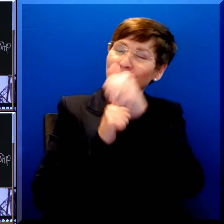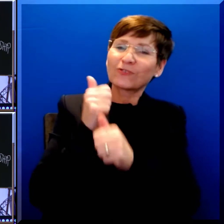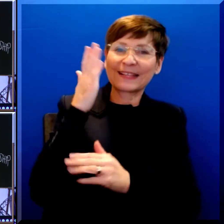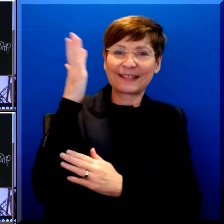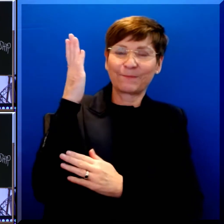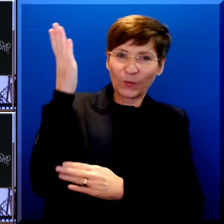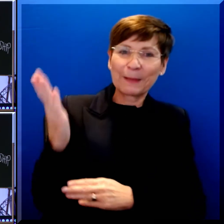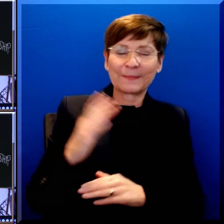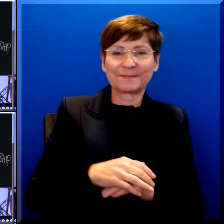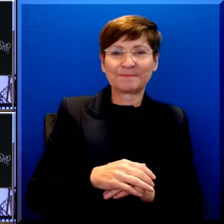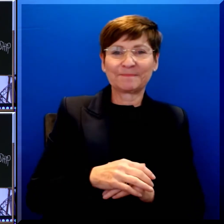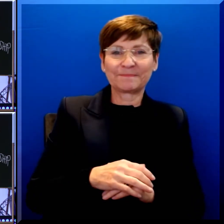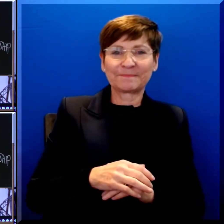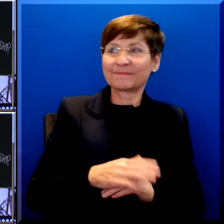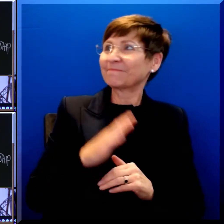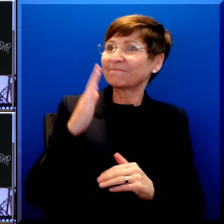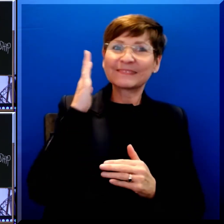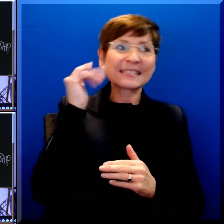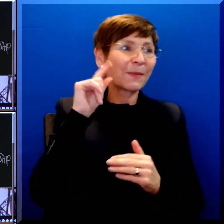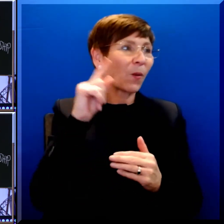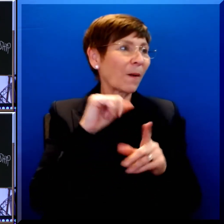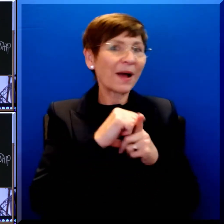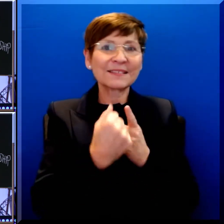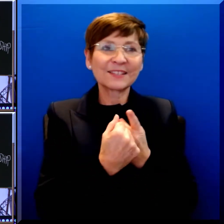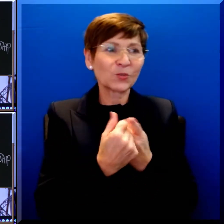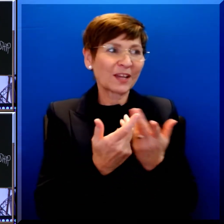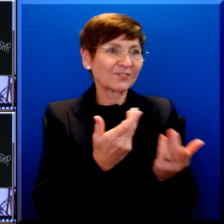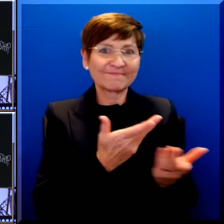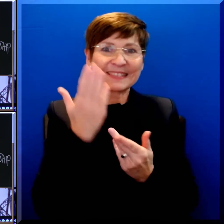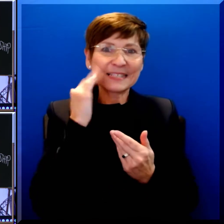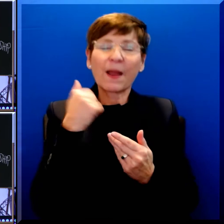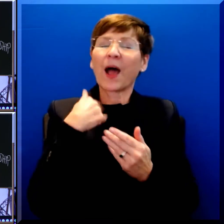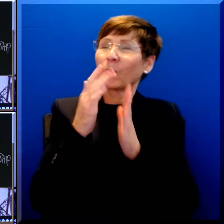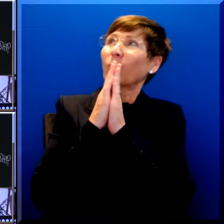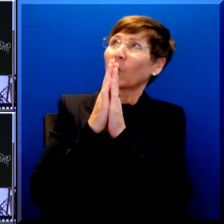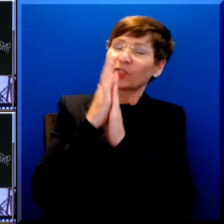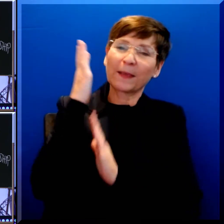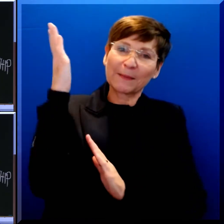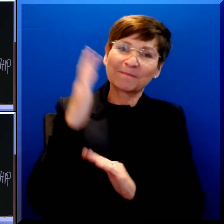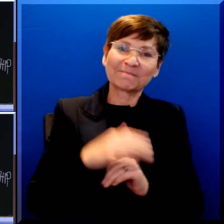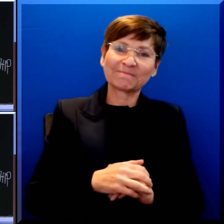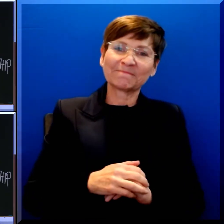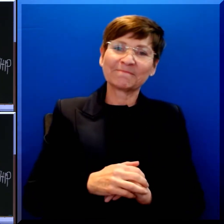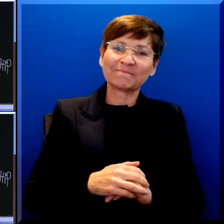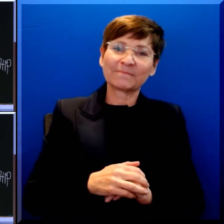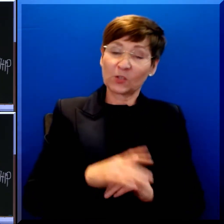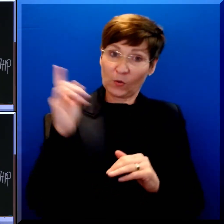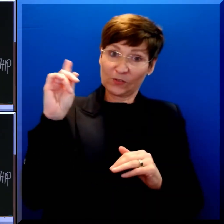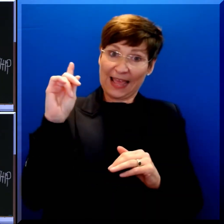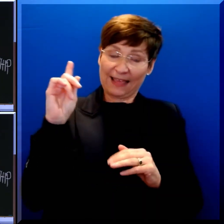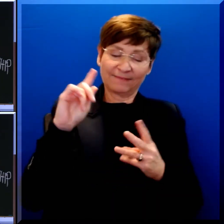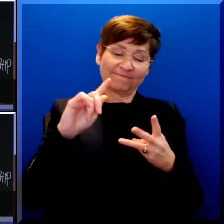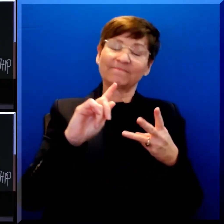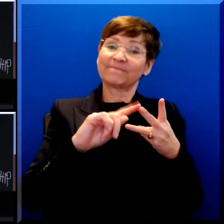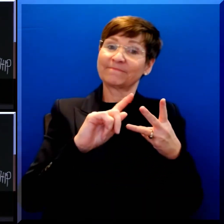him for who he is and what he's done, even if my circumstances don't show it. But today, guys, we're in chapter 2. I want to talk about what it means